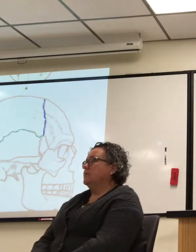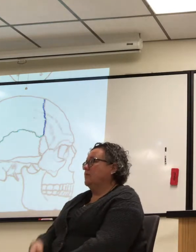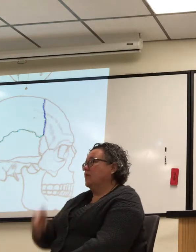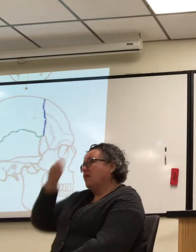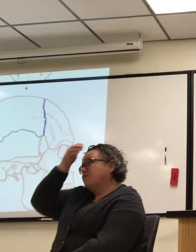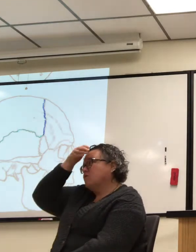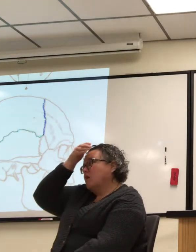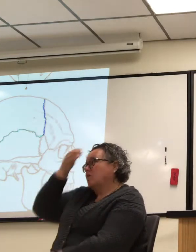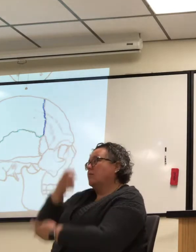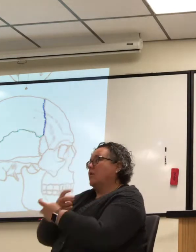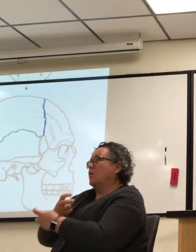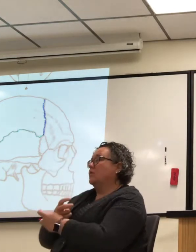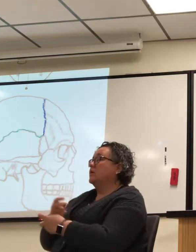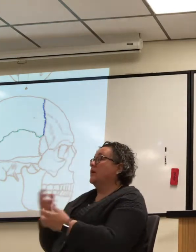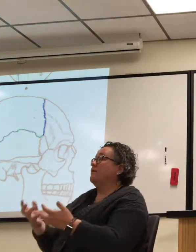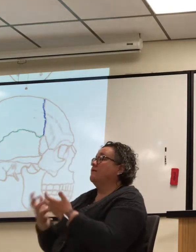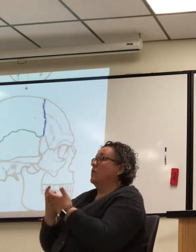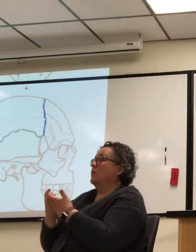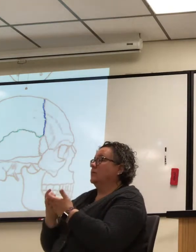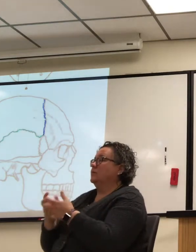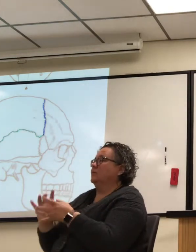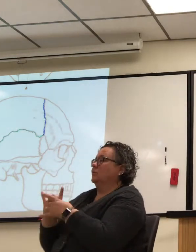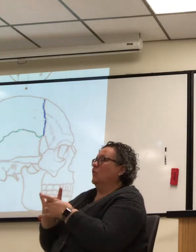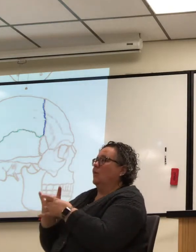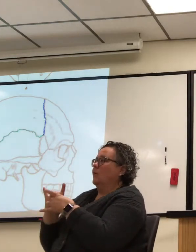Forms a joint with frontal bone.